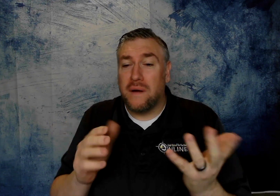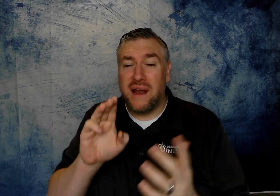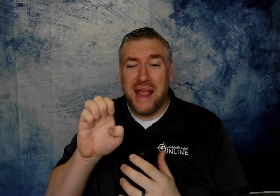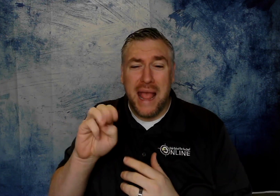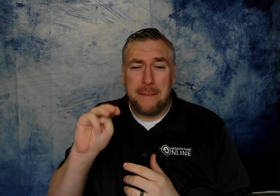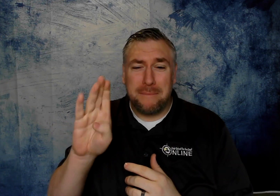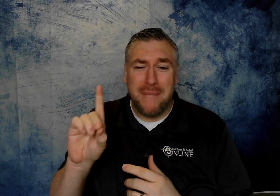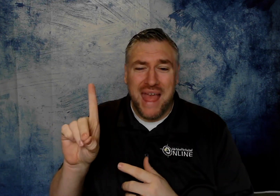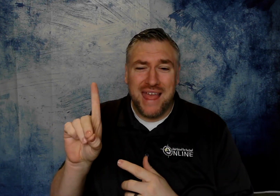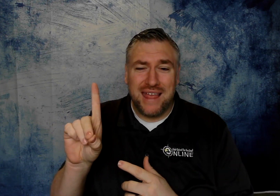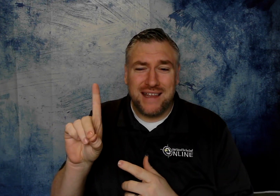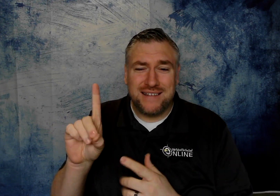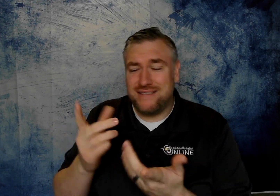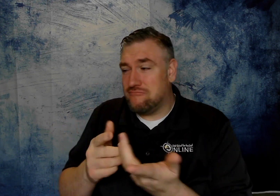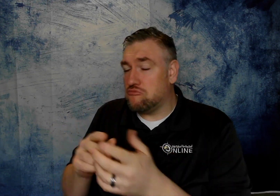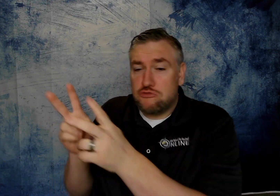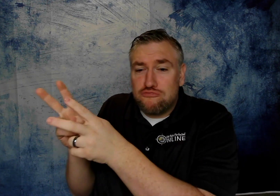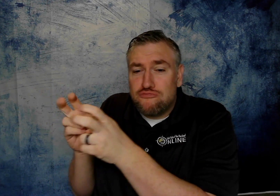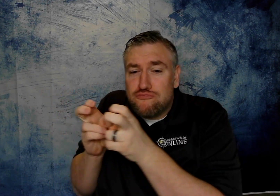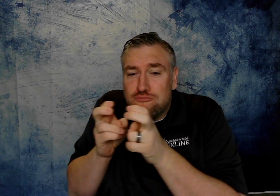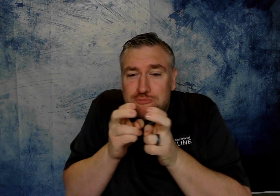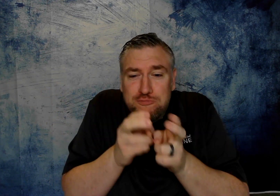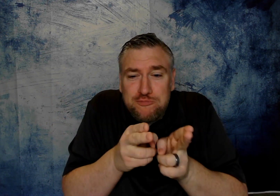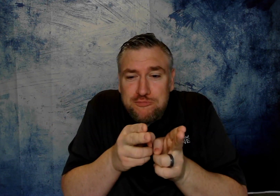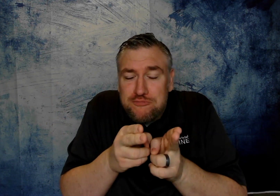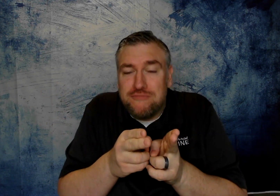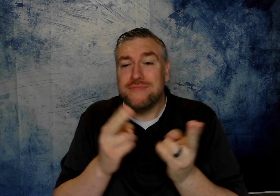as you want, or you can just embed something.